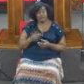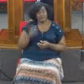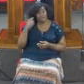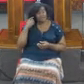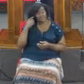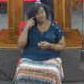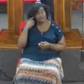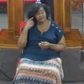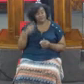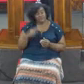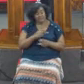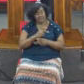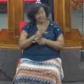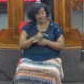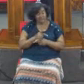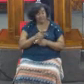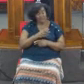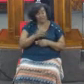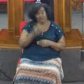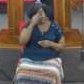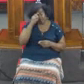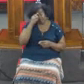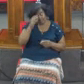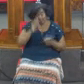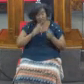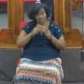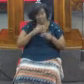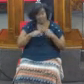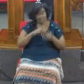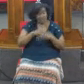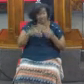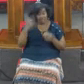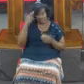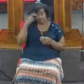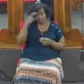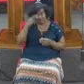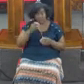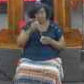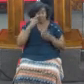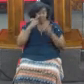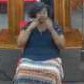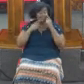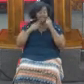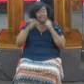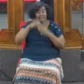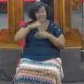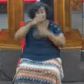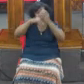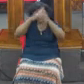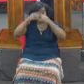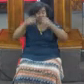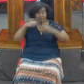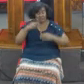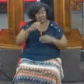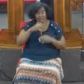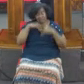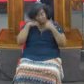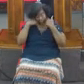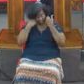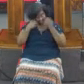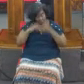listen really carefully. We talk about all the reasons we're going to cry in heaven. Listen what the Bible said, whosoever shall be ashamed